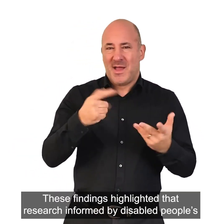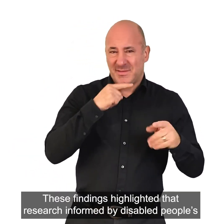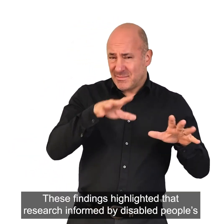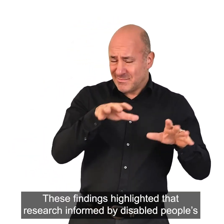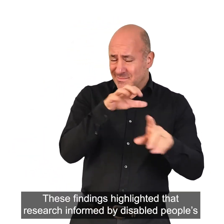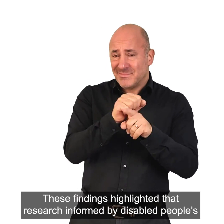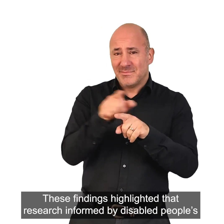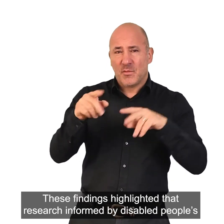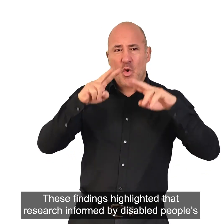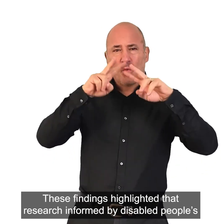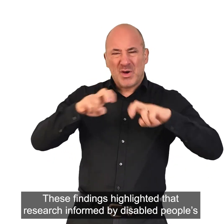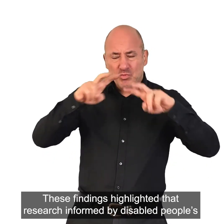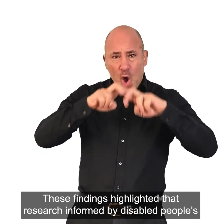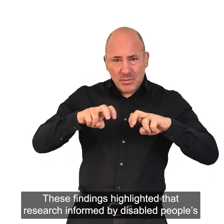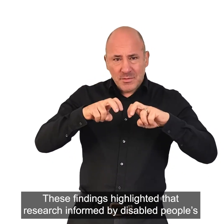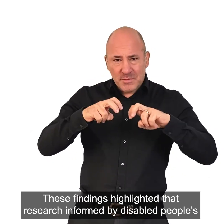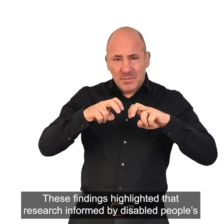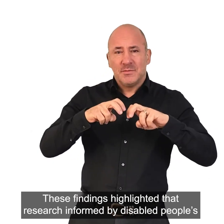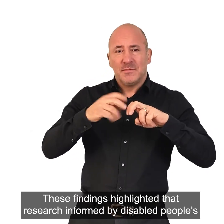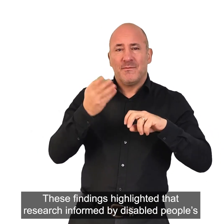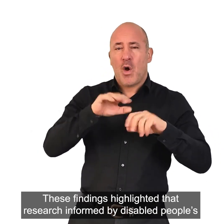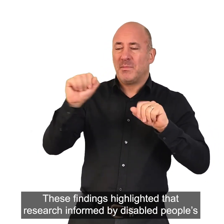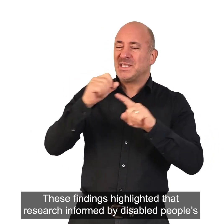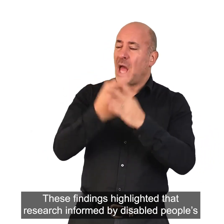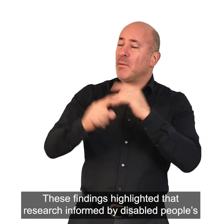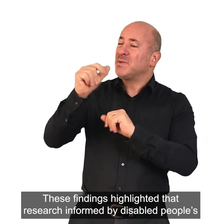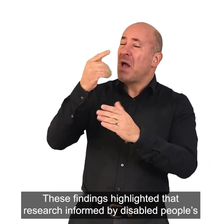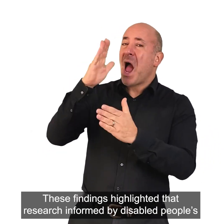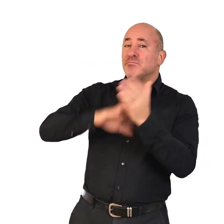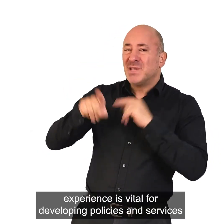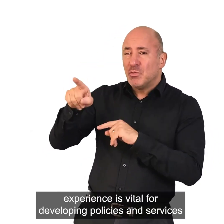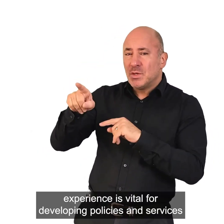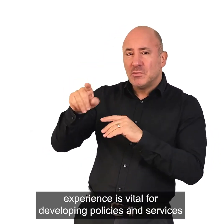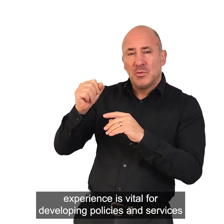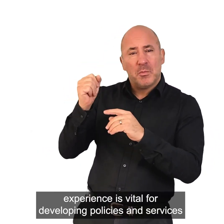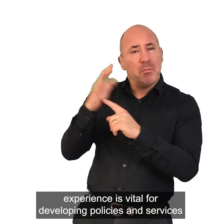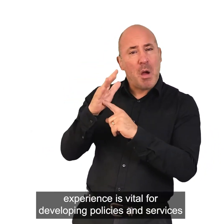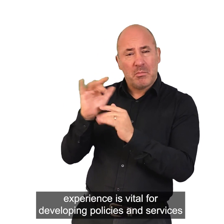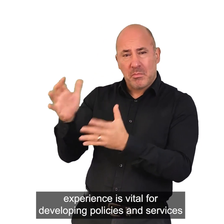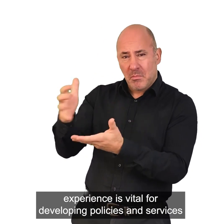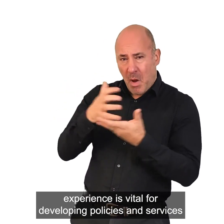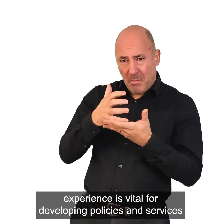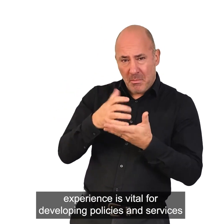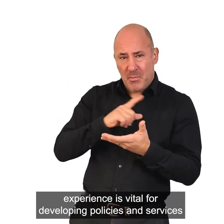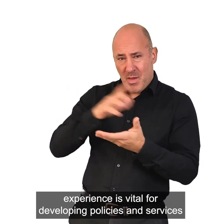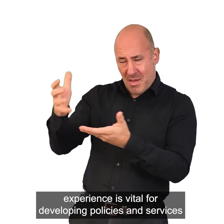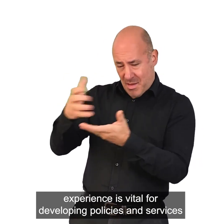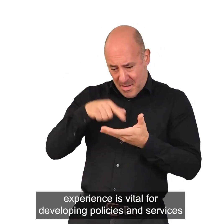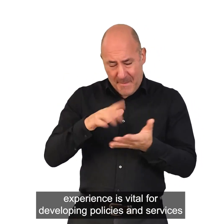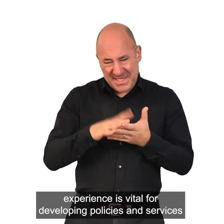These findings highlighted that research informed by disabled people's experience is vital for developing policies